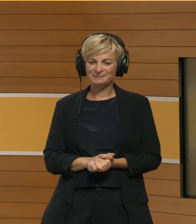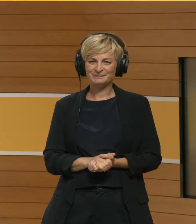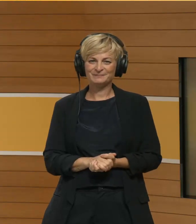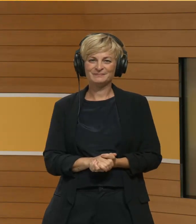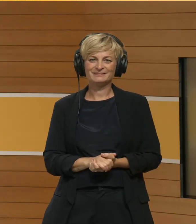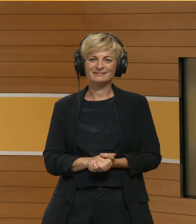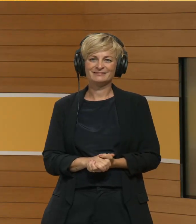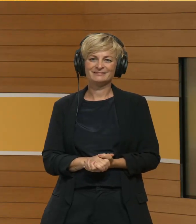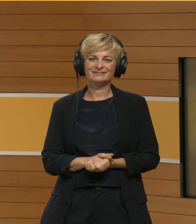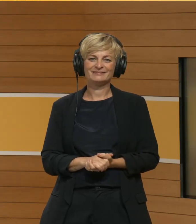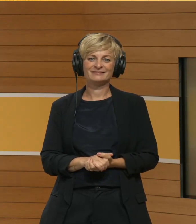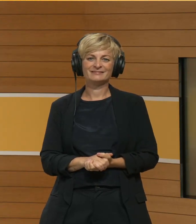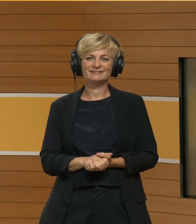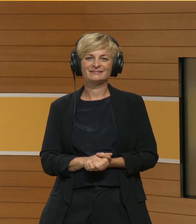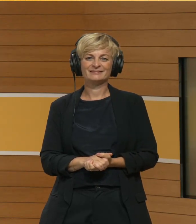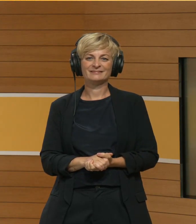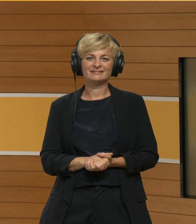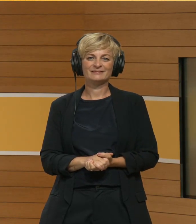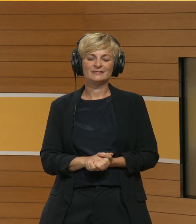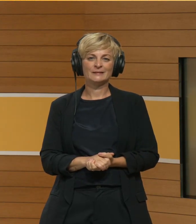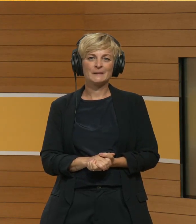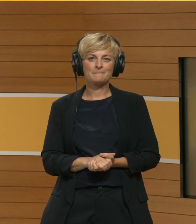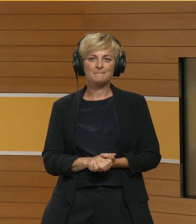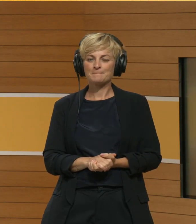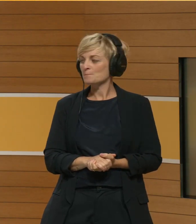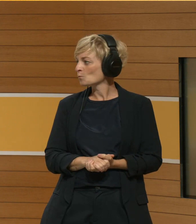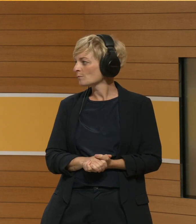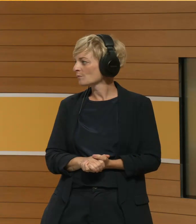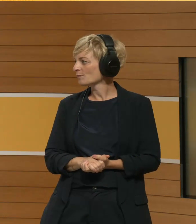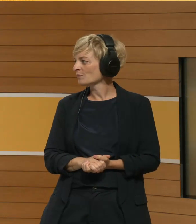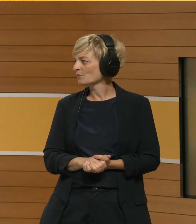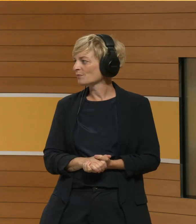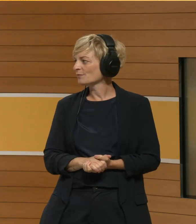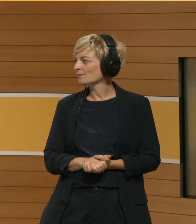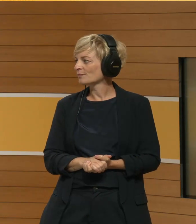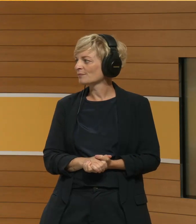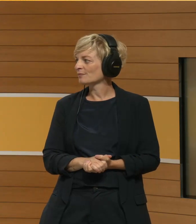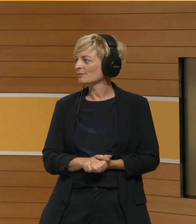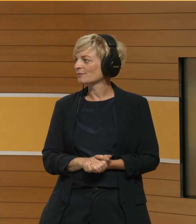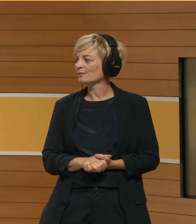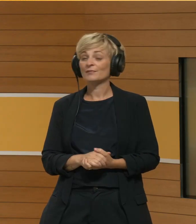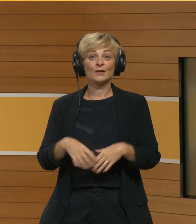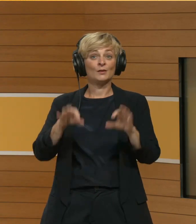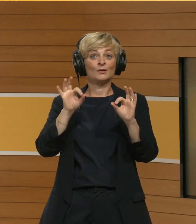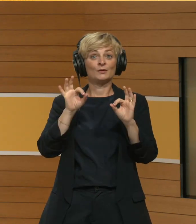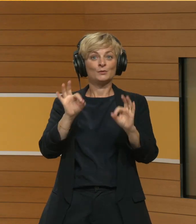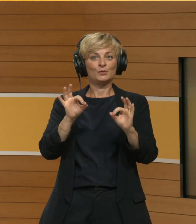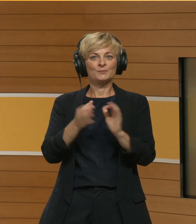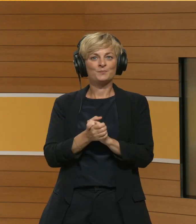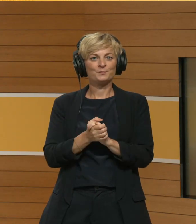Okay, I think we're coming already to our last part of the general discussion, where we want to look at